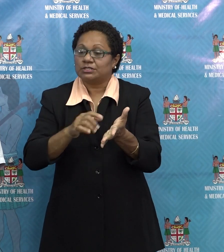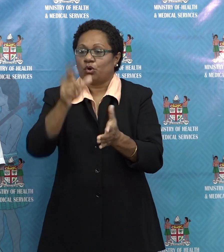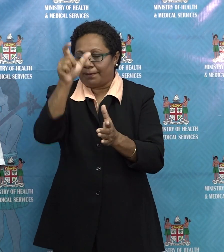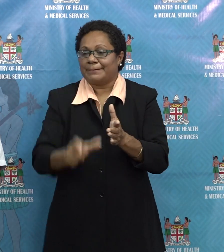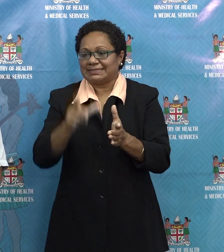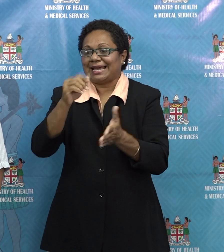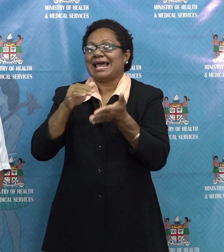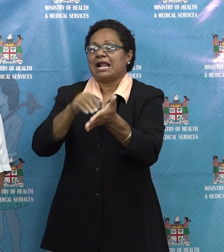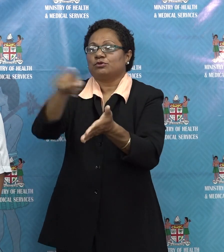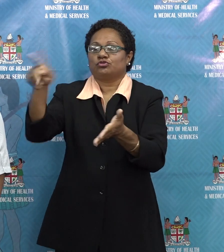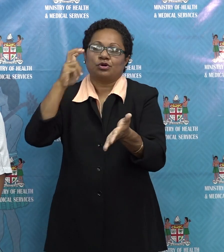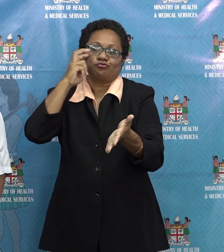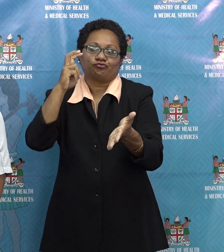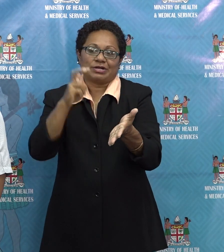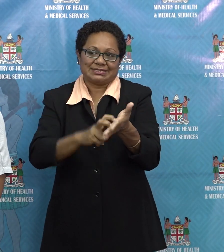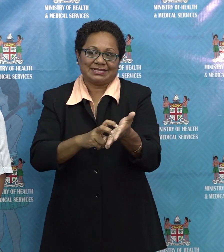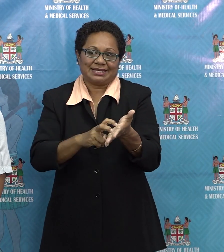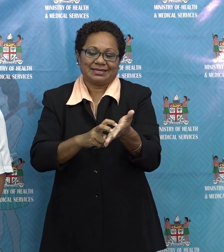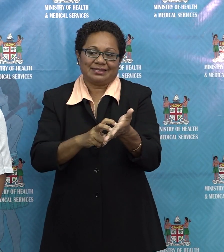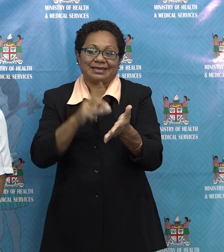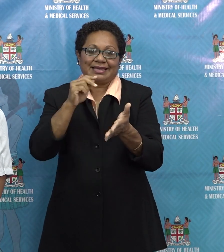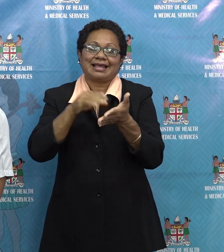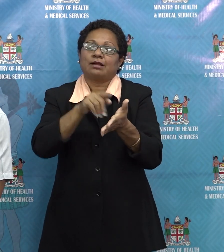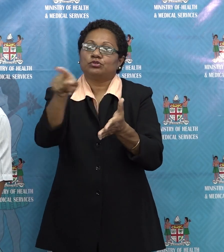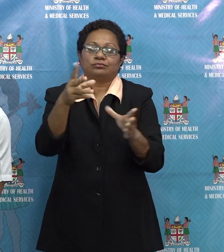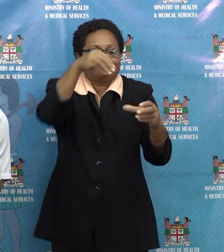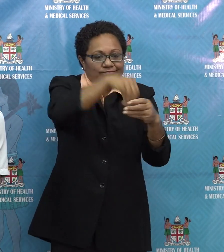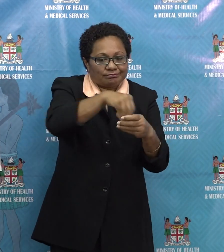and then we'll get you into the proper list for registration.